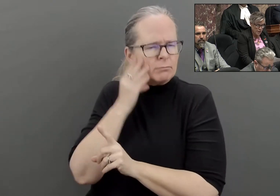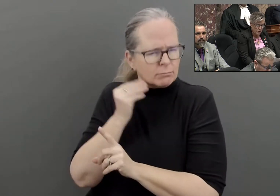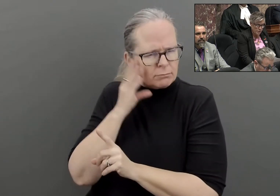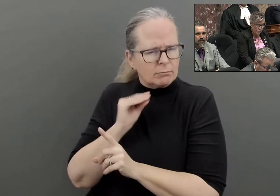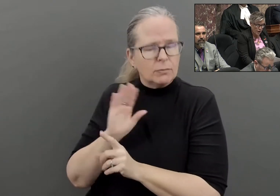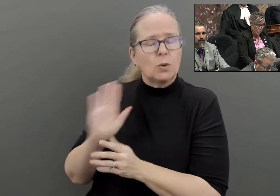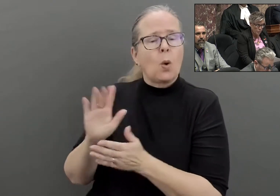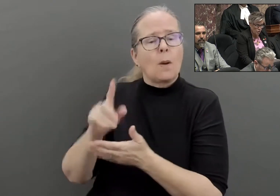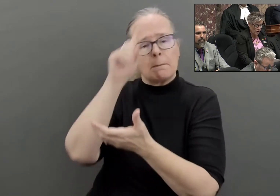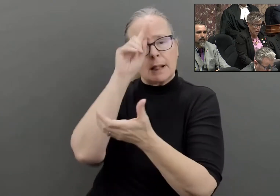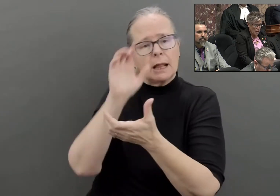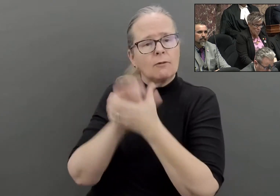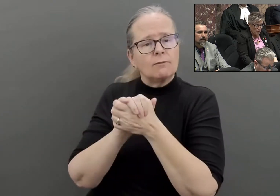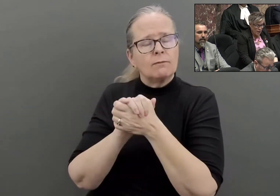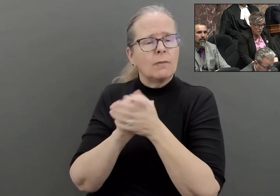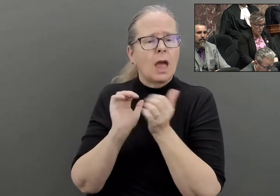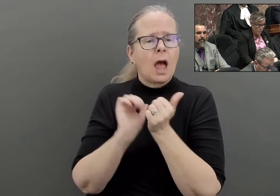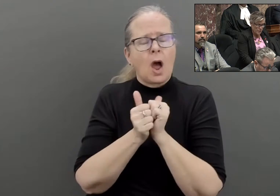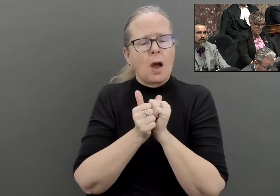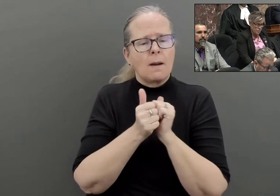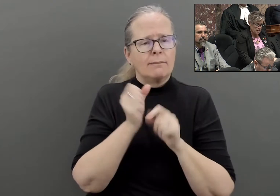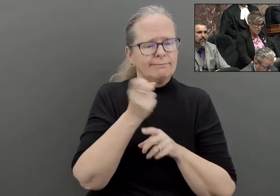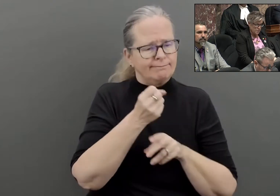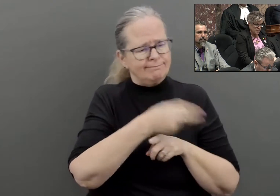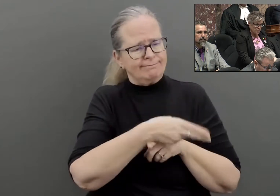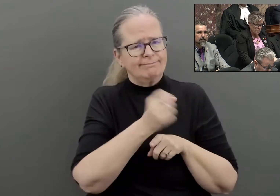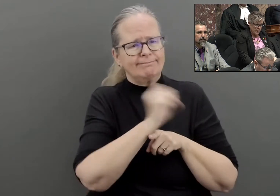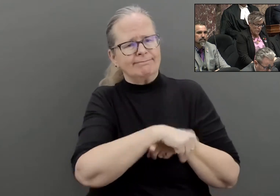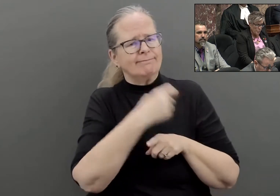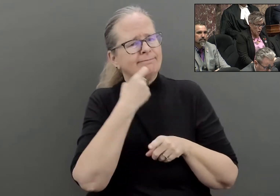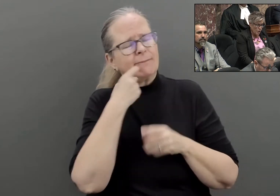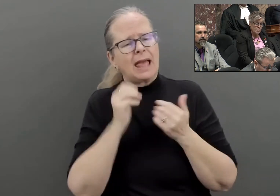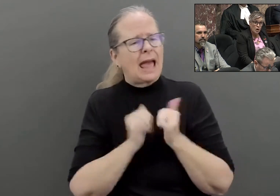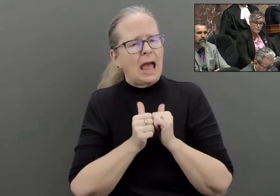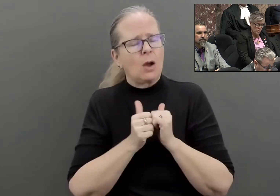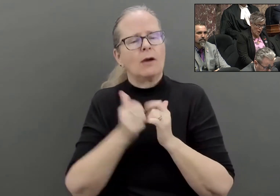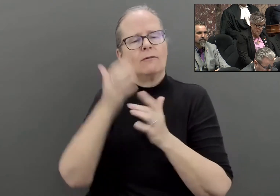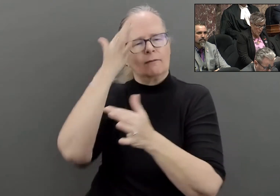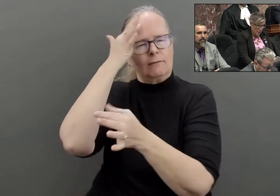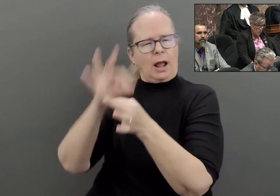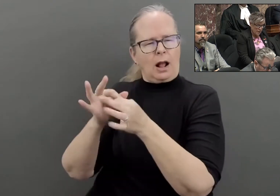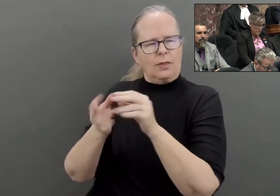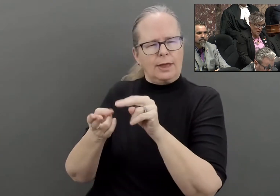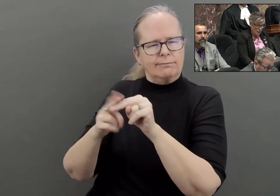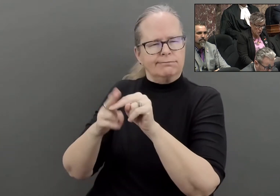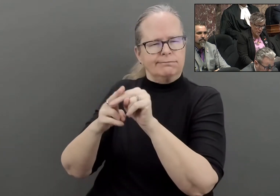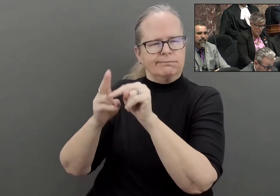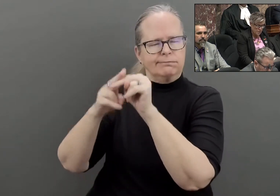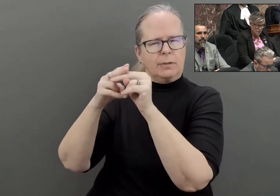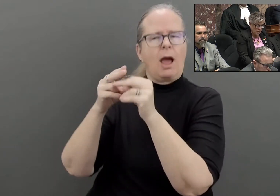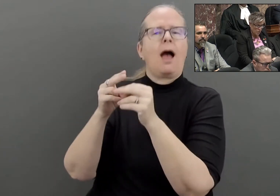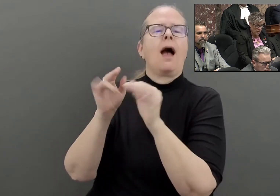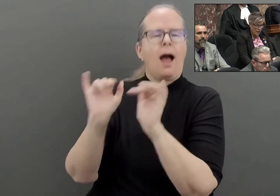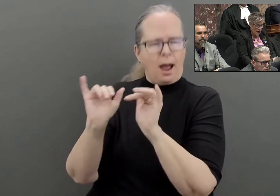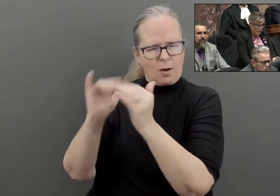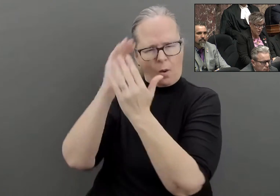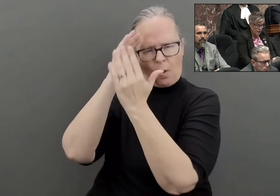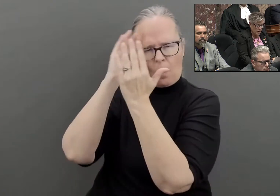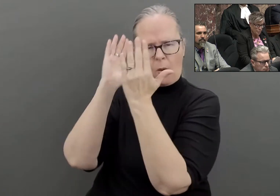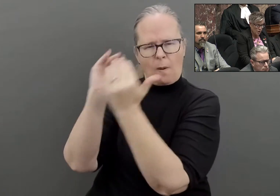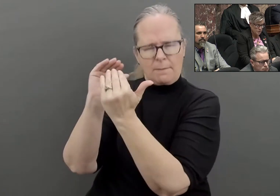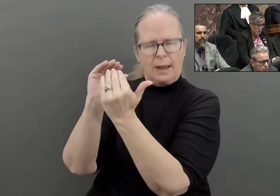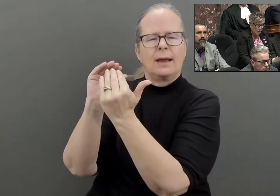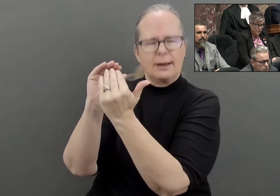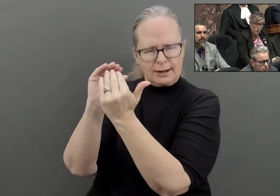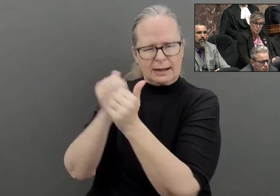to completely refrain from using mind-altering substances. The program offered wraparound treatment, including